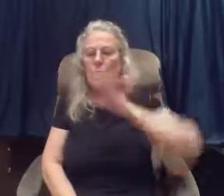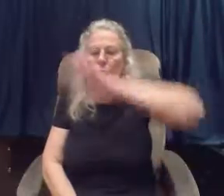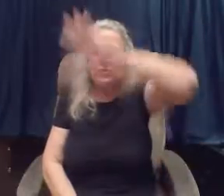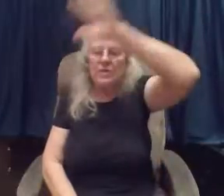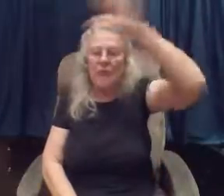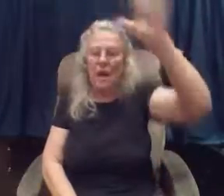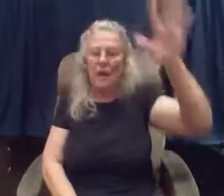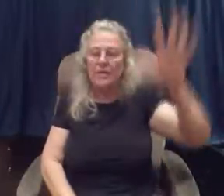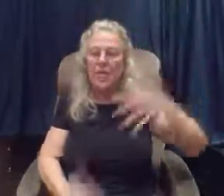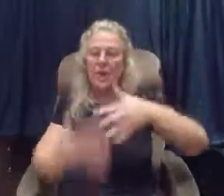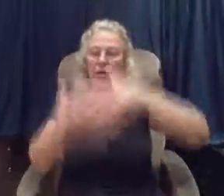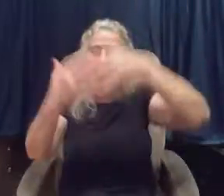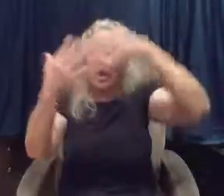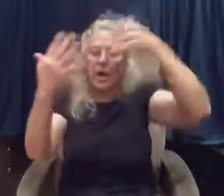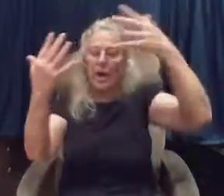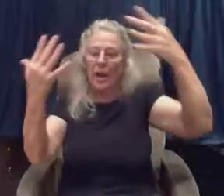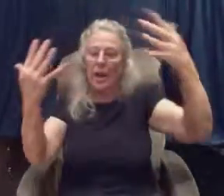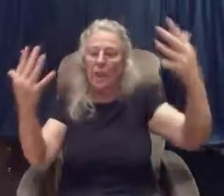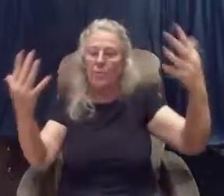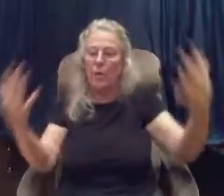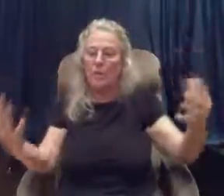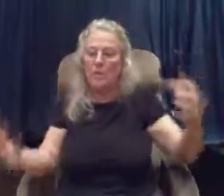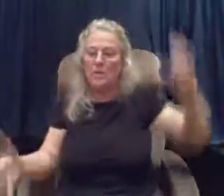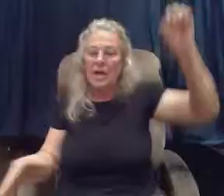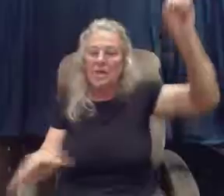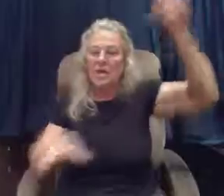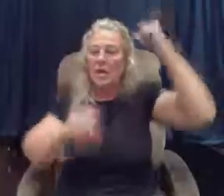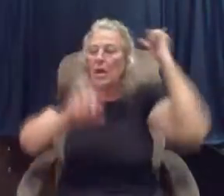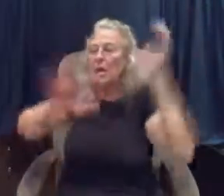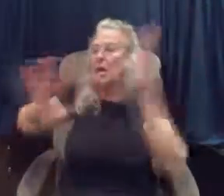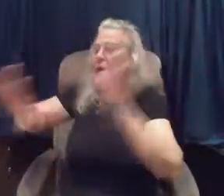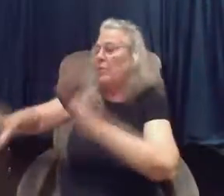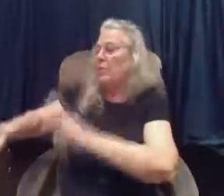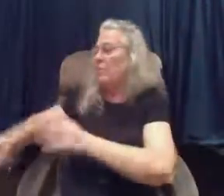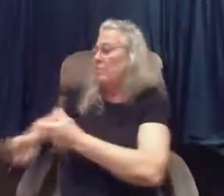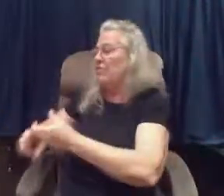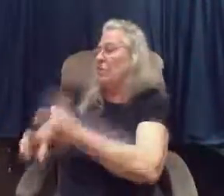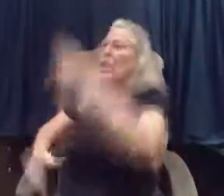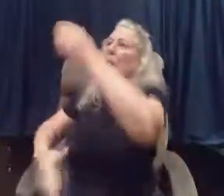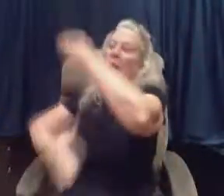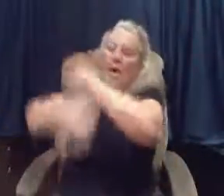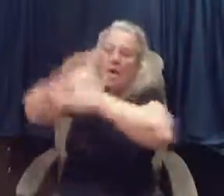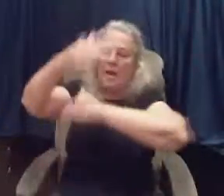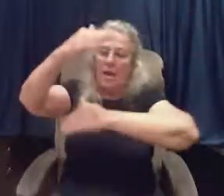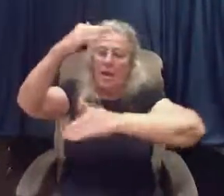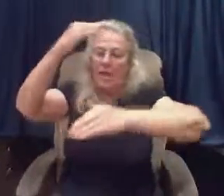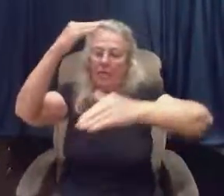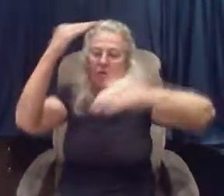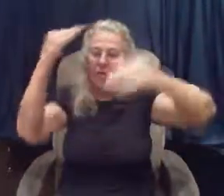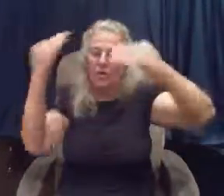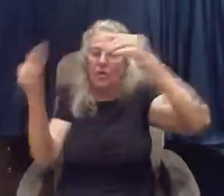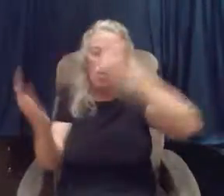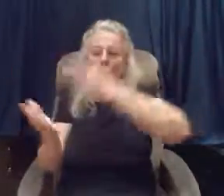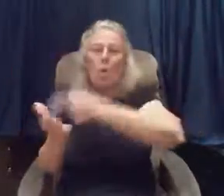Blue skies and rainbows and sunbeams from heaven are